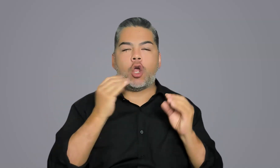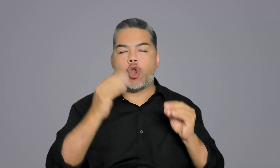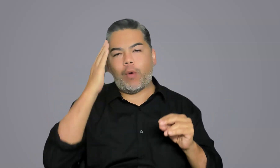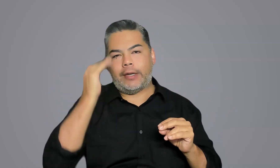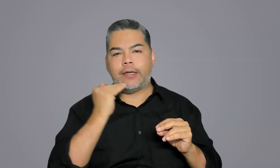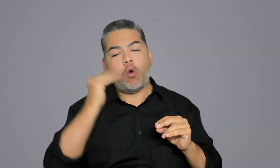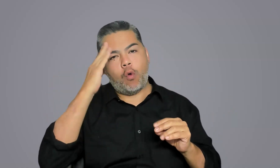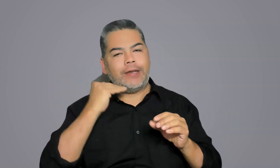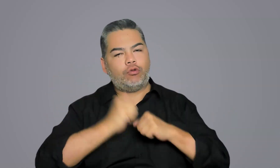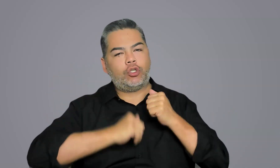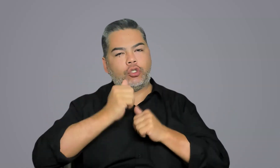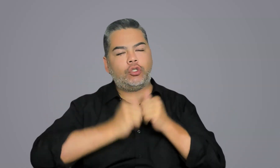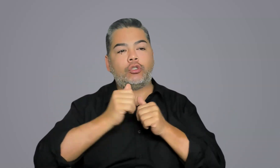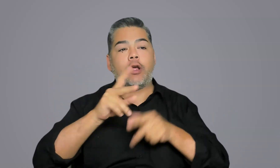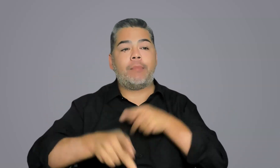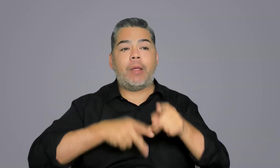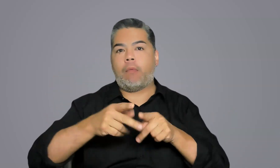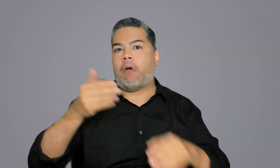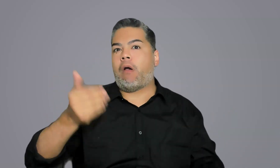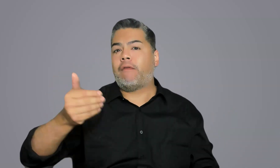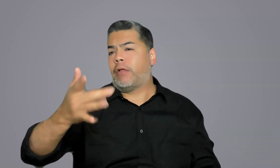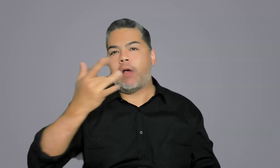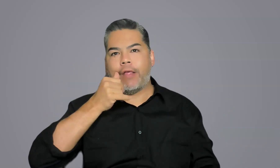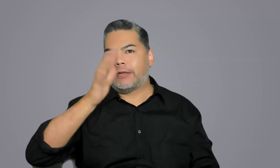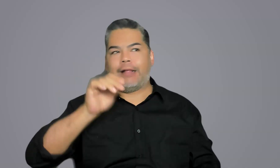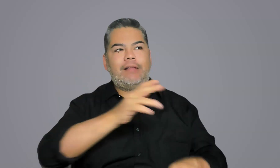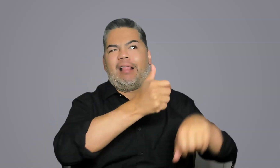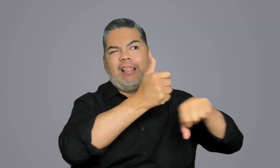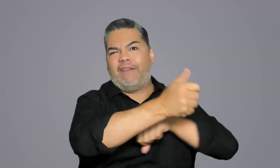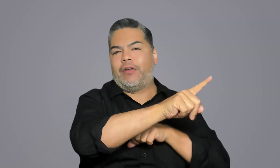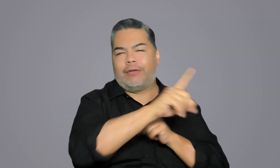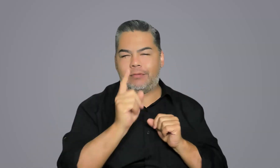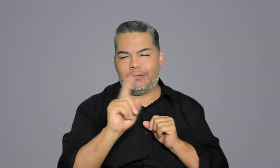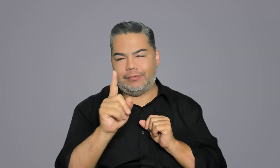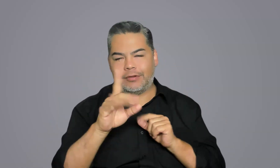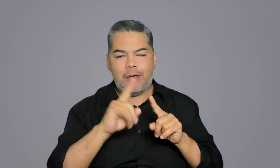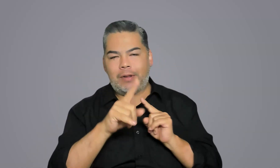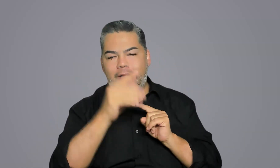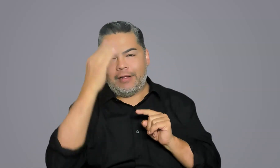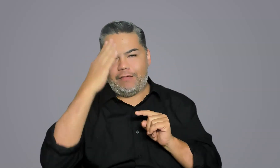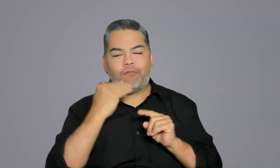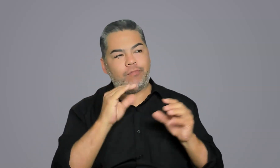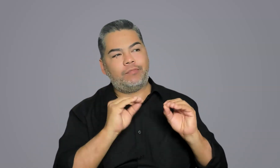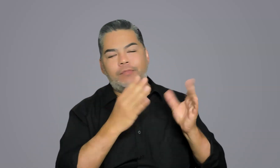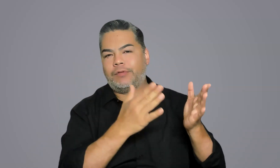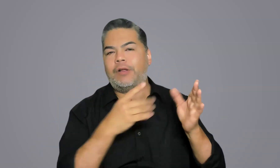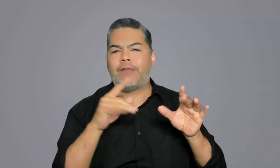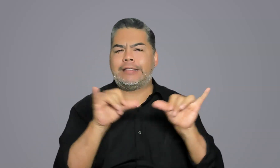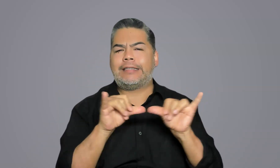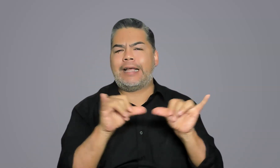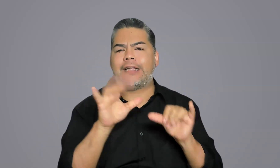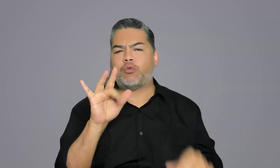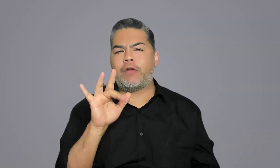People often, through no fault of their own, because they don't realize it's there, not make something a heading through formatting and just make it size 25